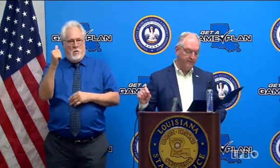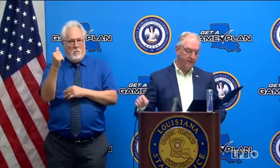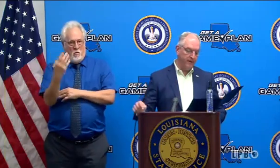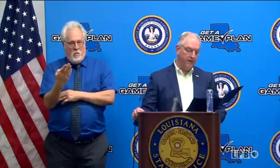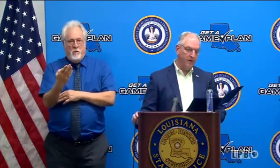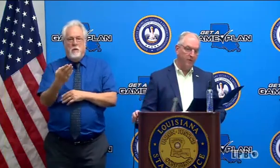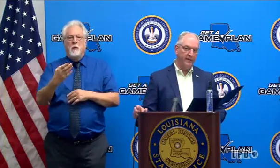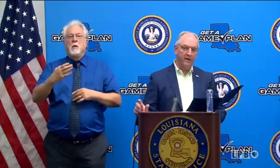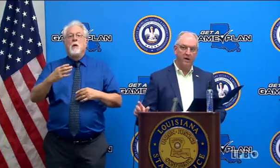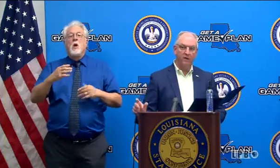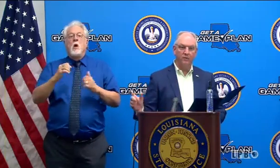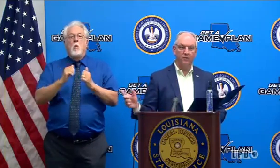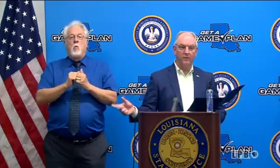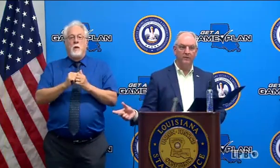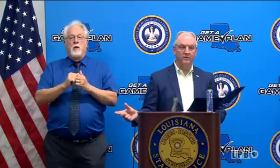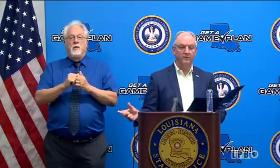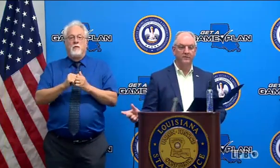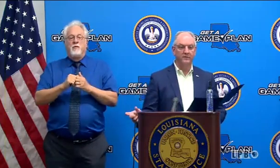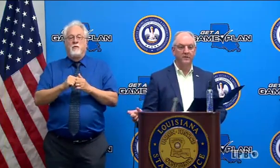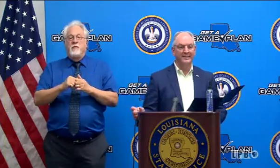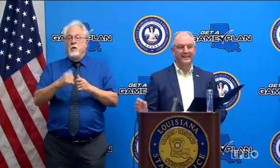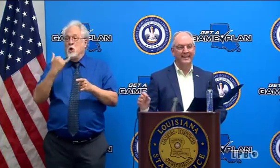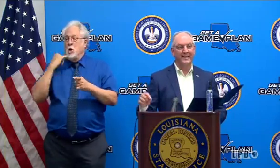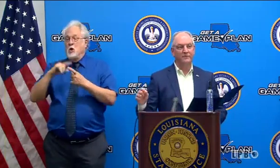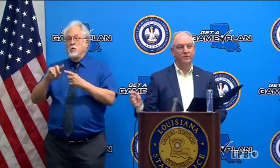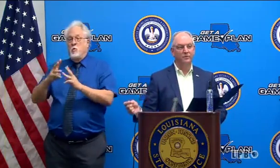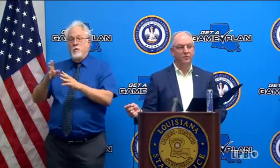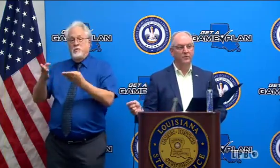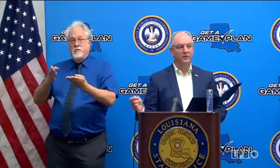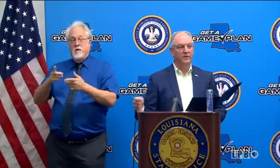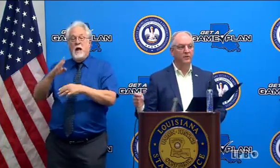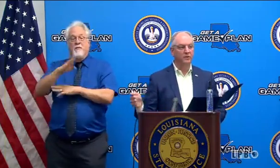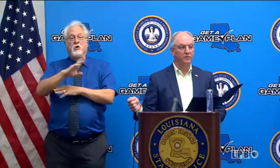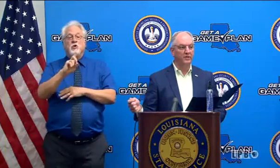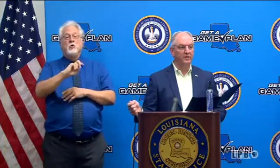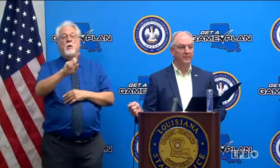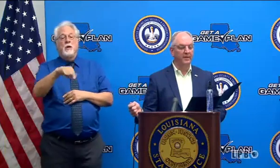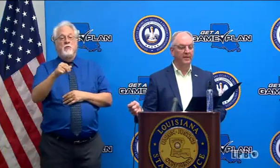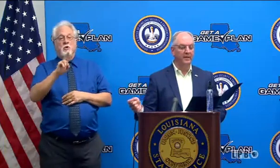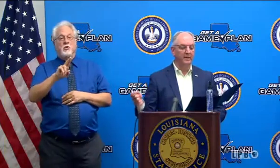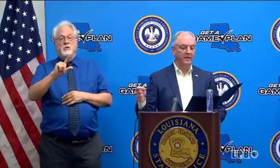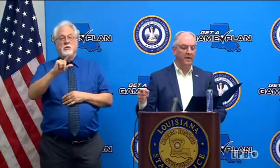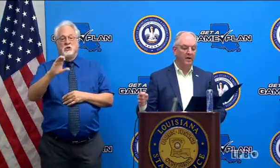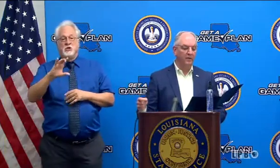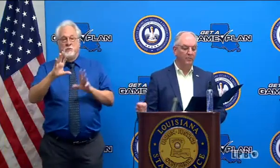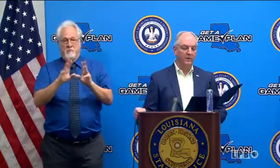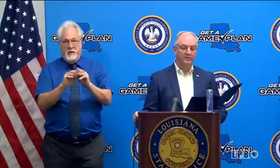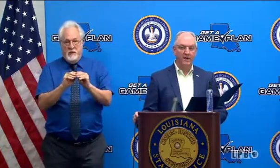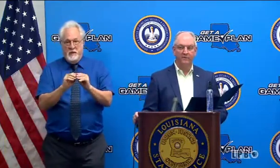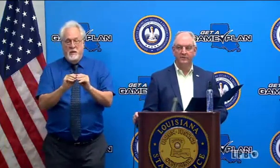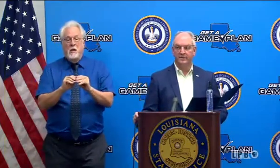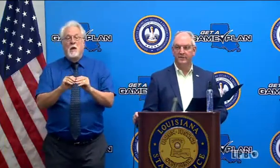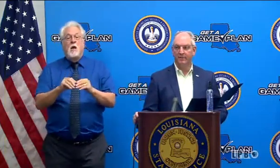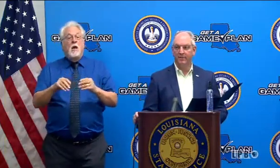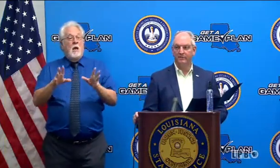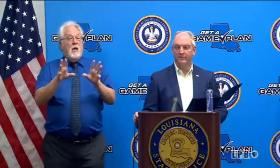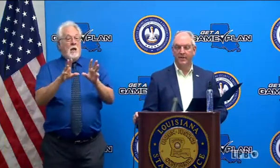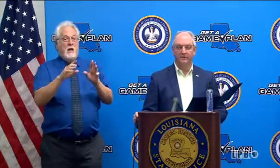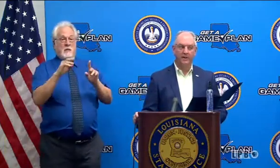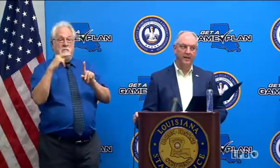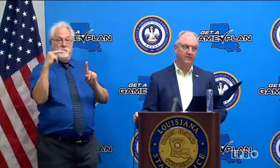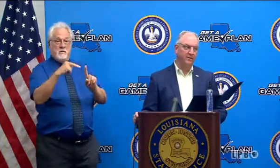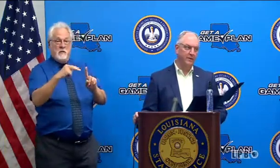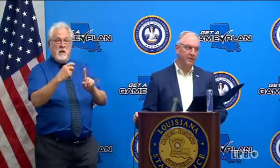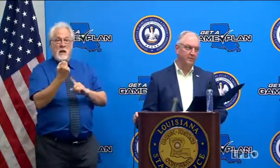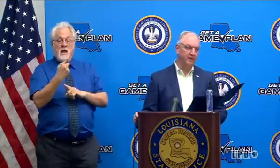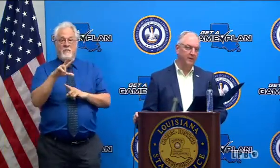morning with a call with the Weather Service. Then in the afternoon, we'll do another UCG meeting. Press conferences, I believe, are